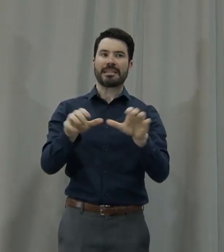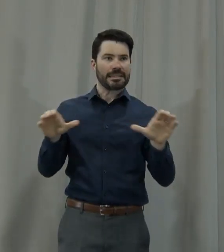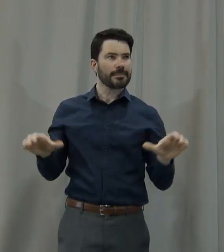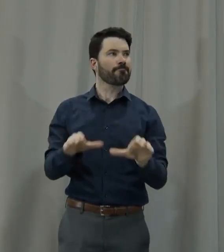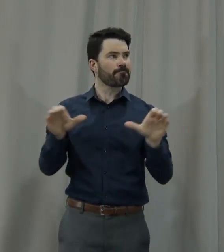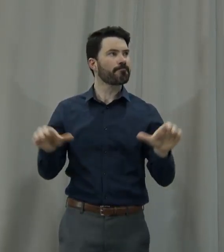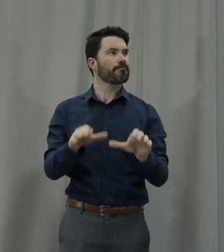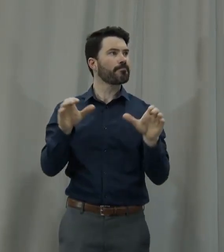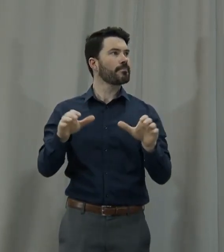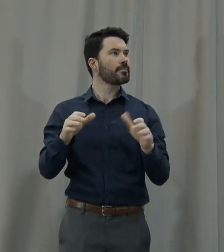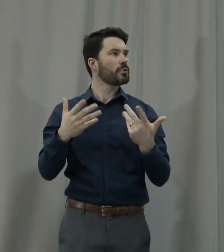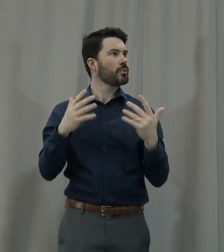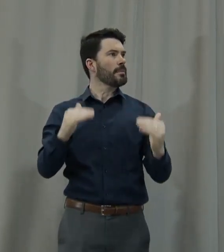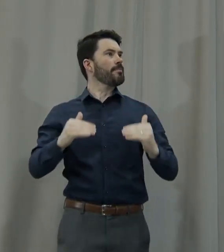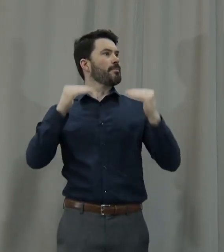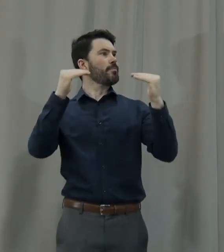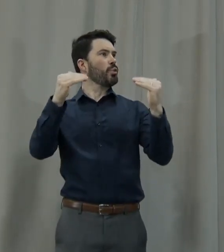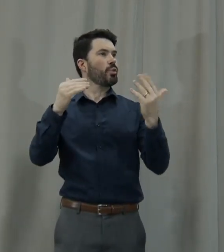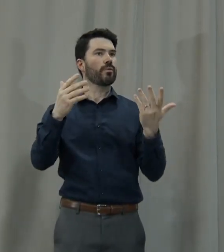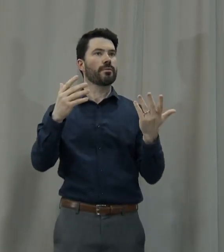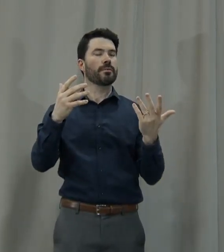of an equitable,